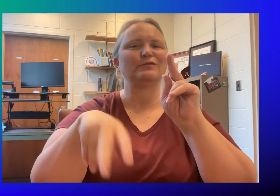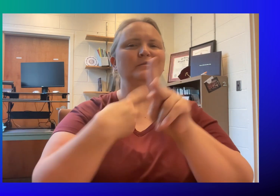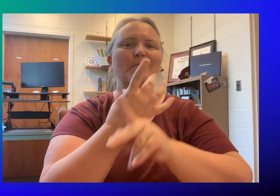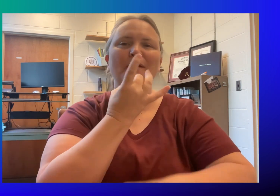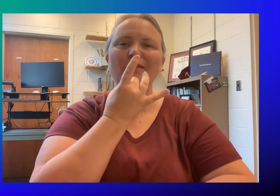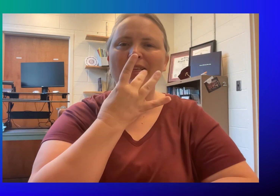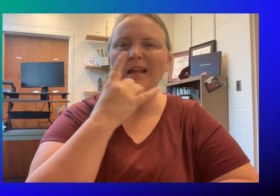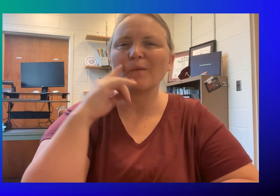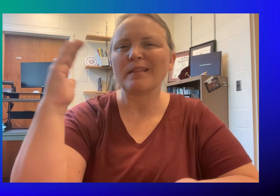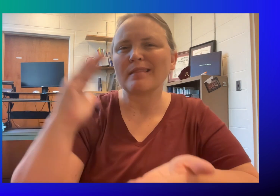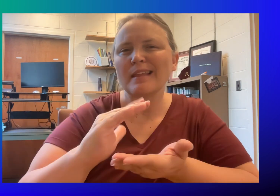those spaces slightly.